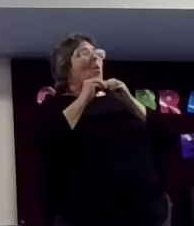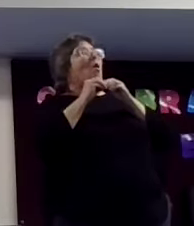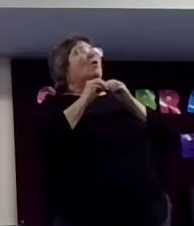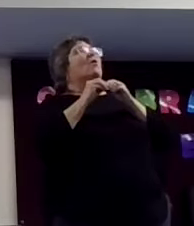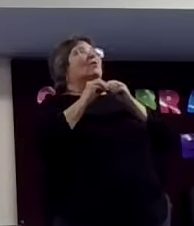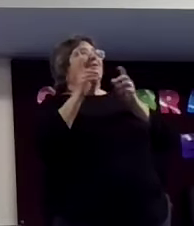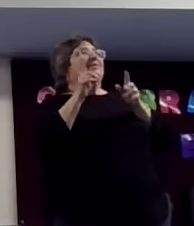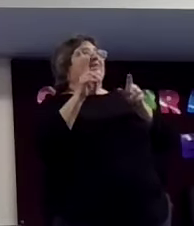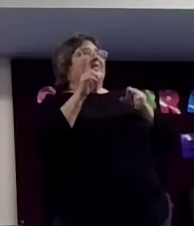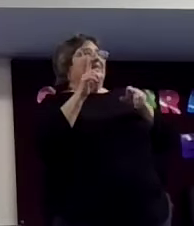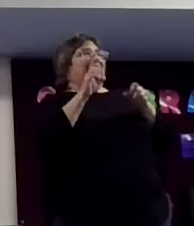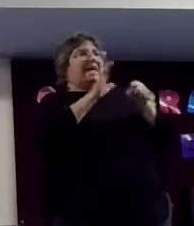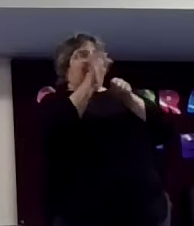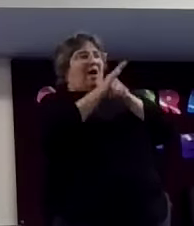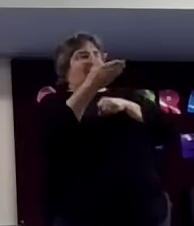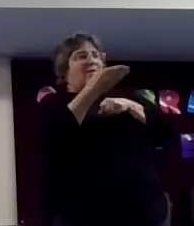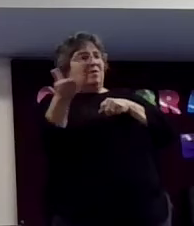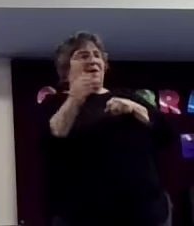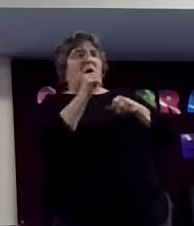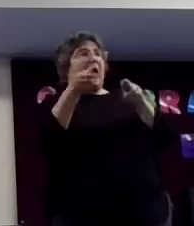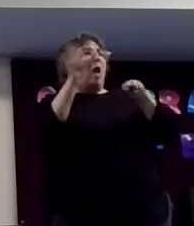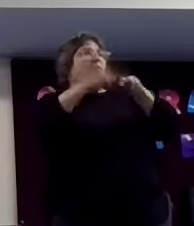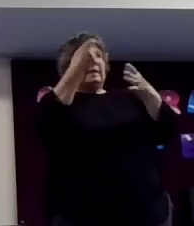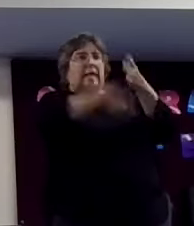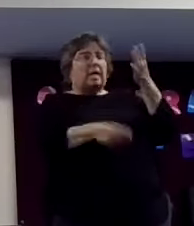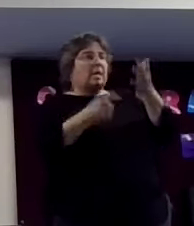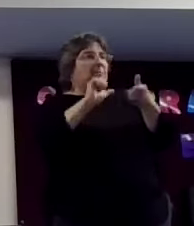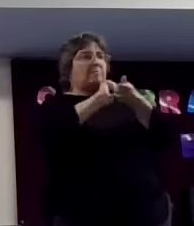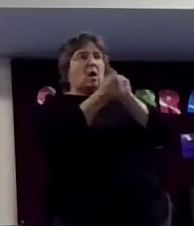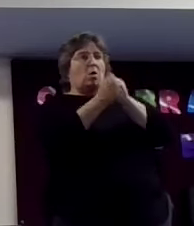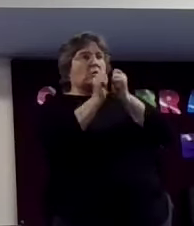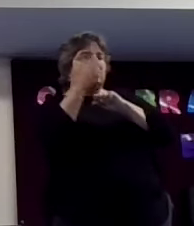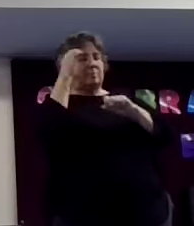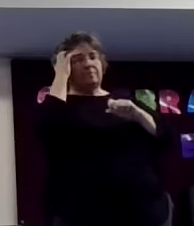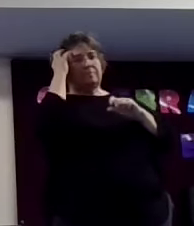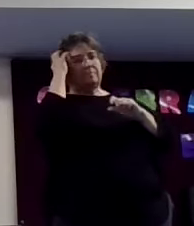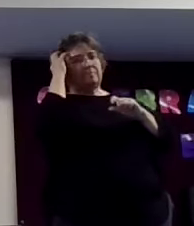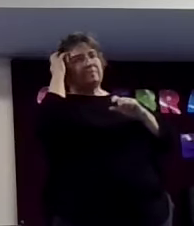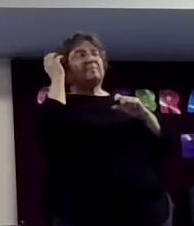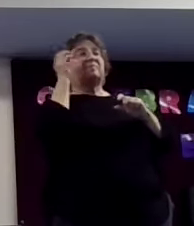take care of our priorities without having to raise taxes, without having to make any other changes.